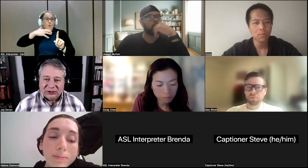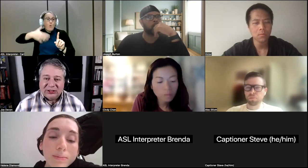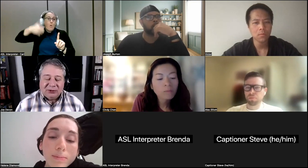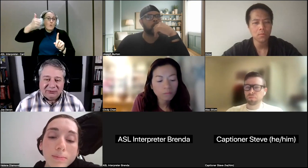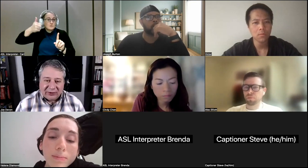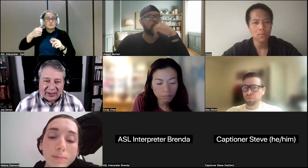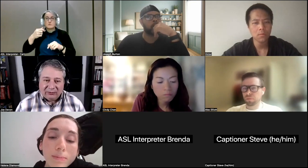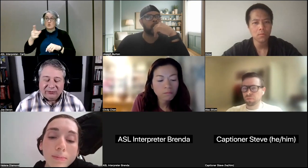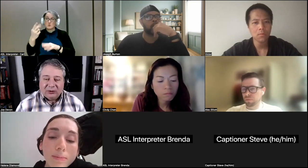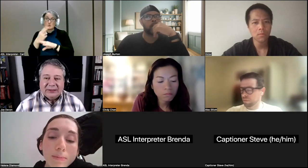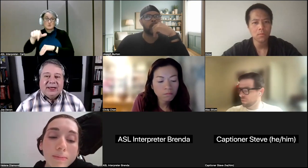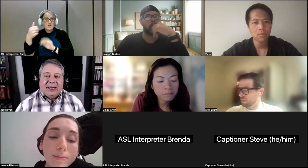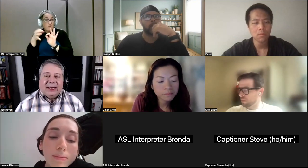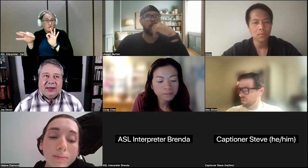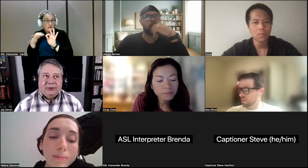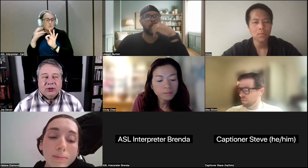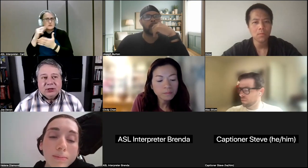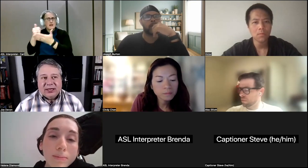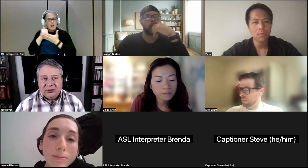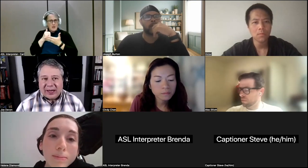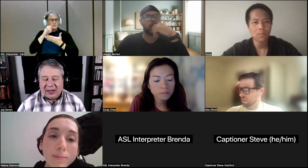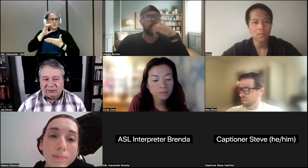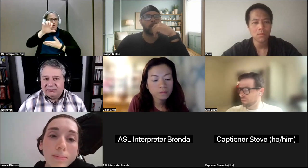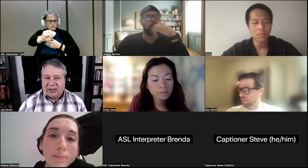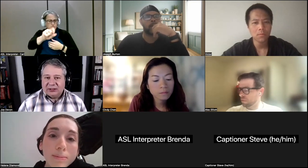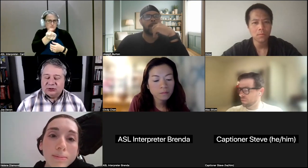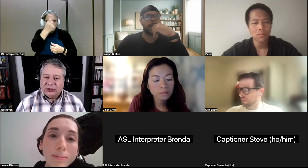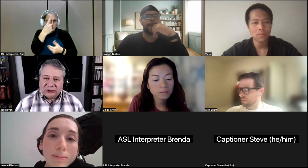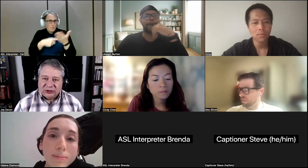language, it can be very helpful. And then you have